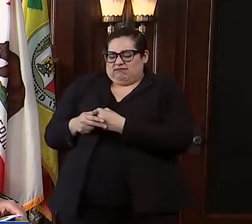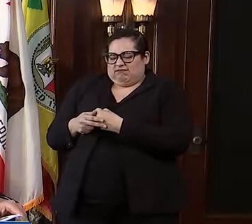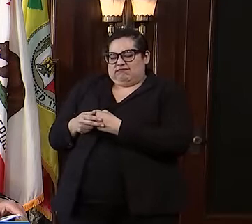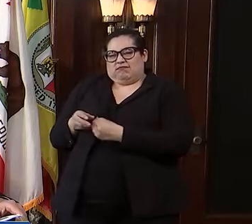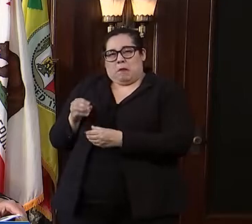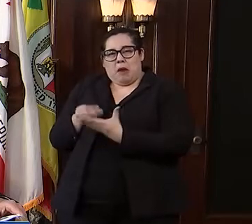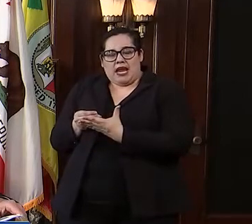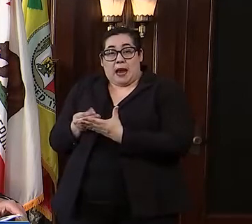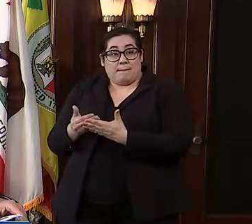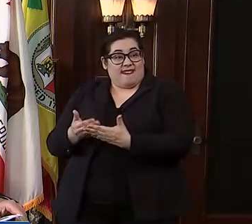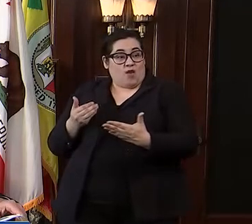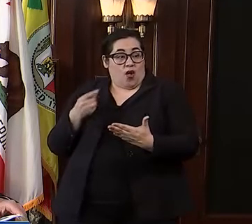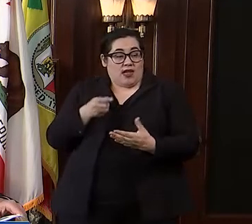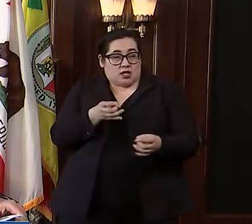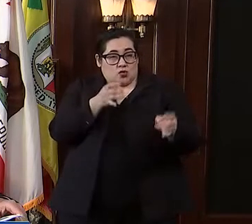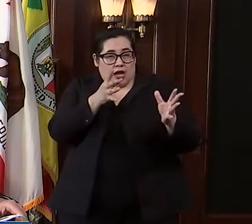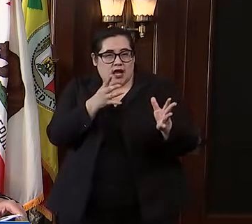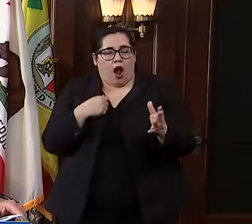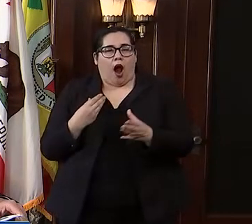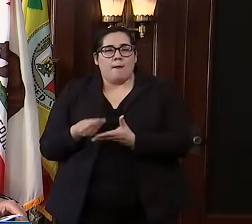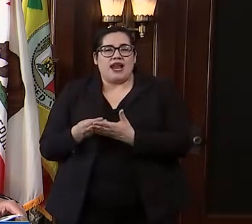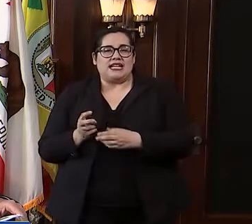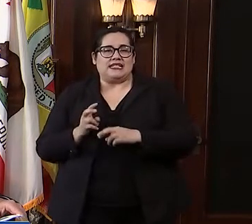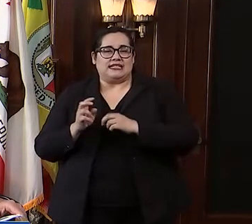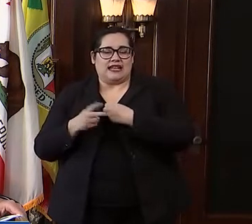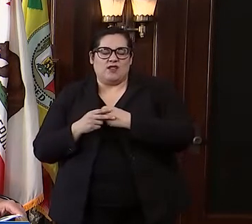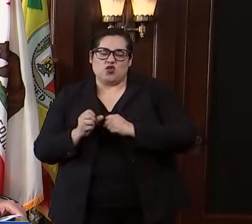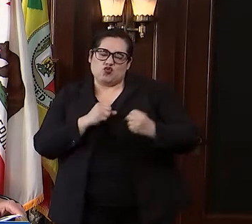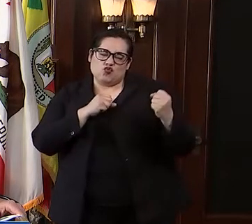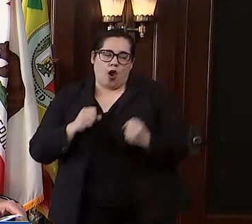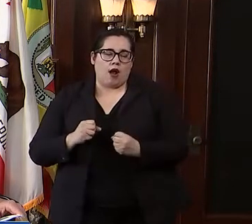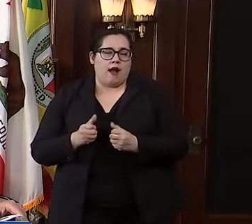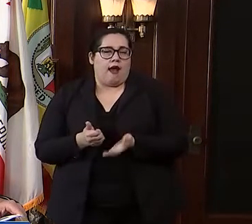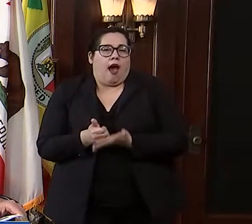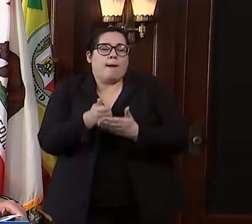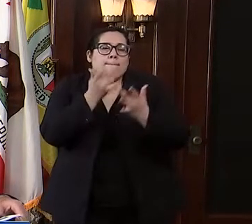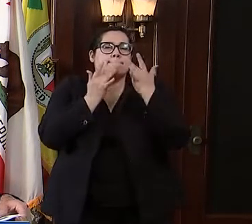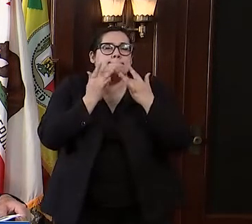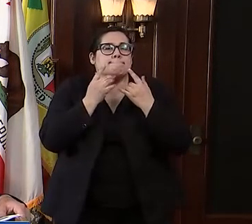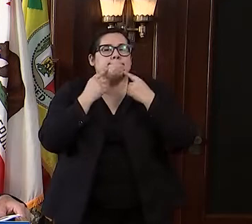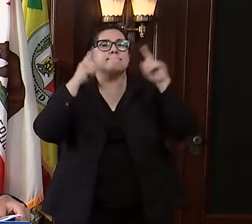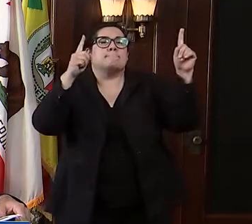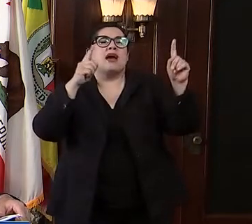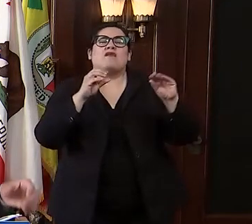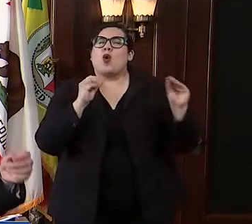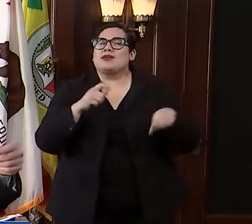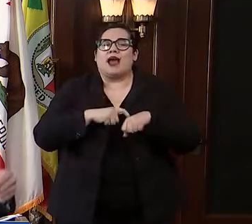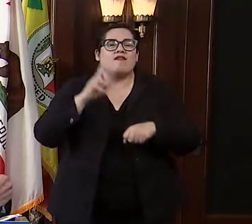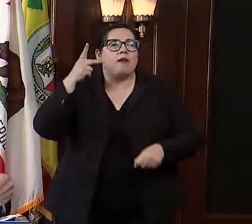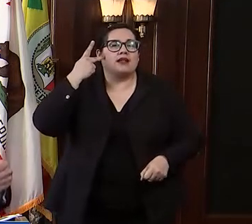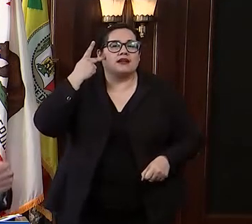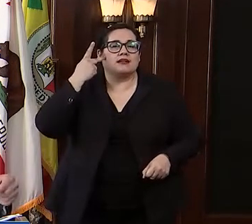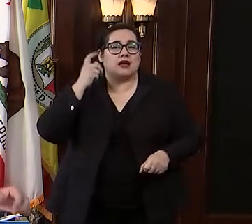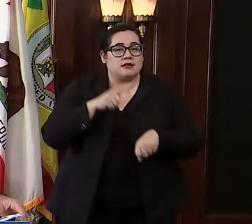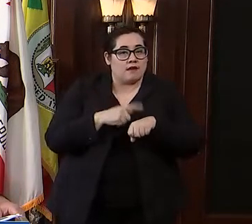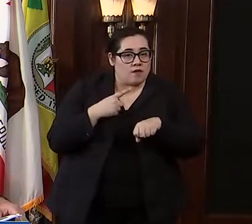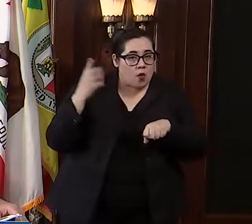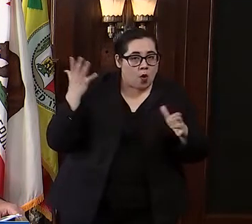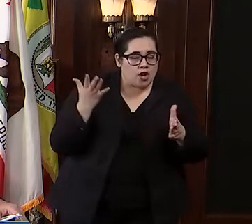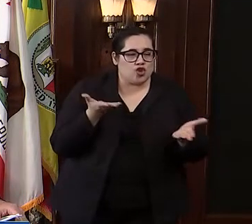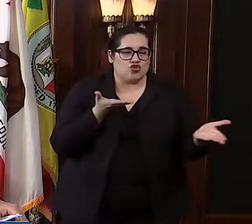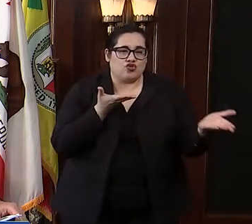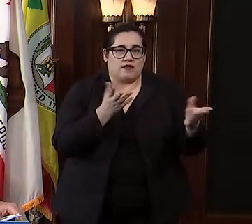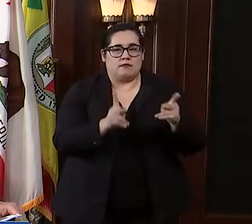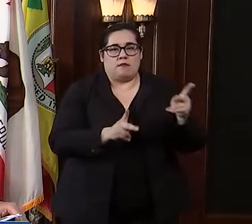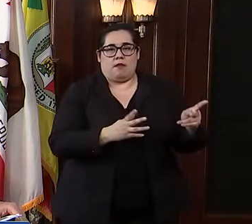before this hit so that our reserves were strong to be able to help weather the storm. I don't have time for the politics of this. I only have time to try to serve my